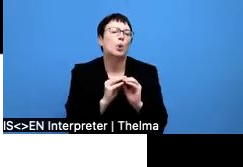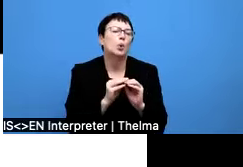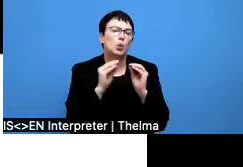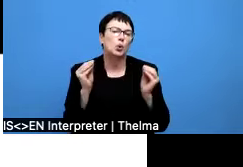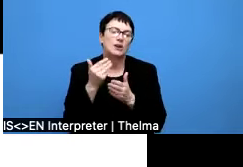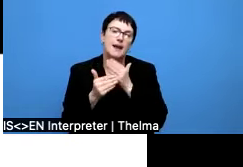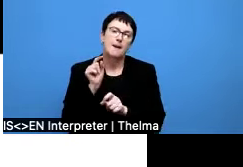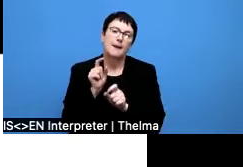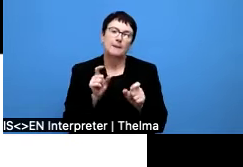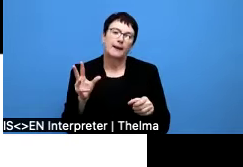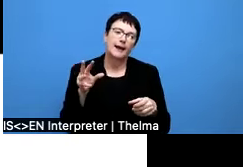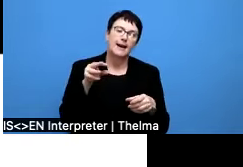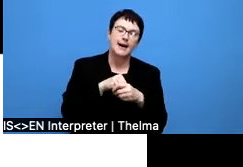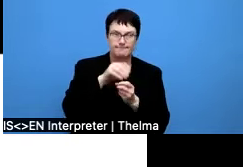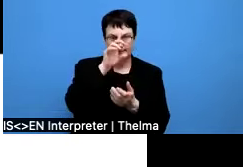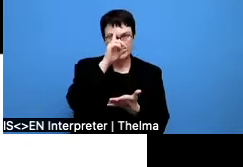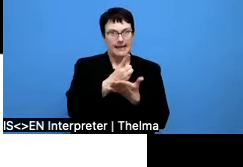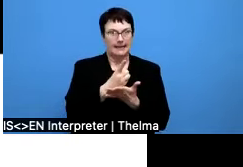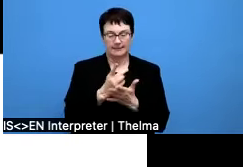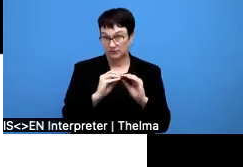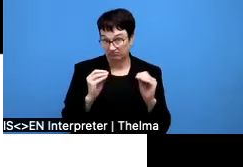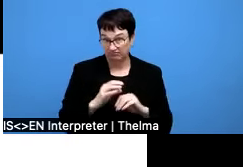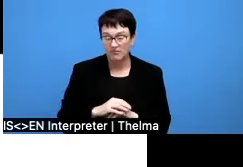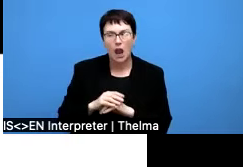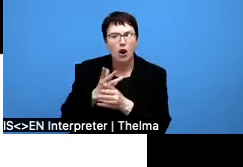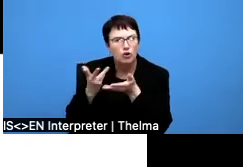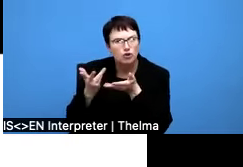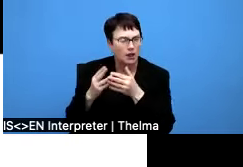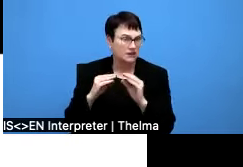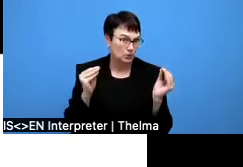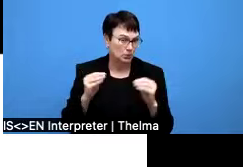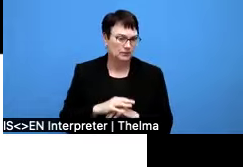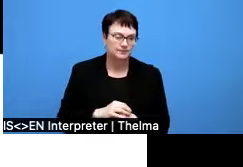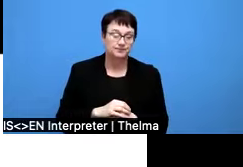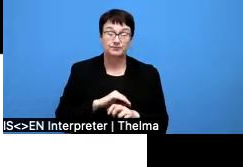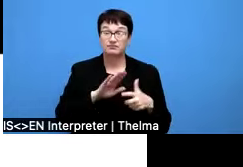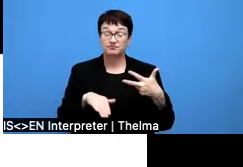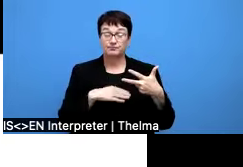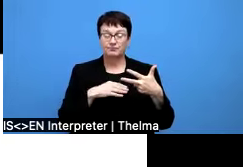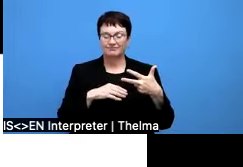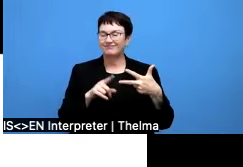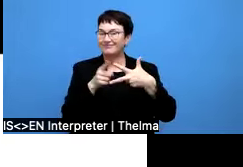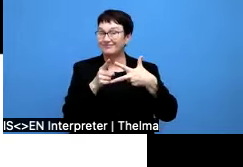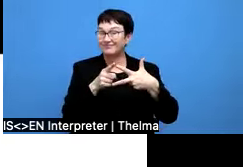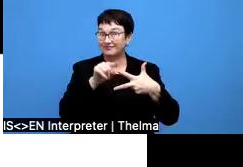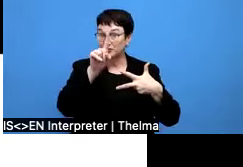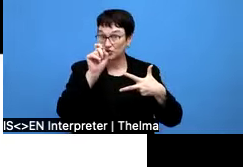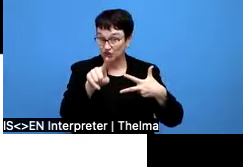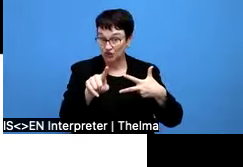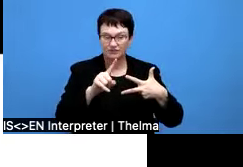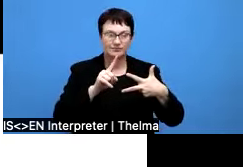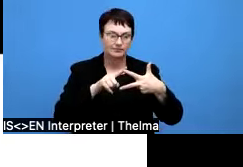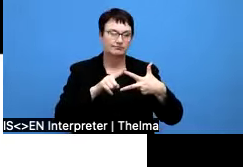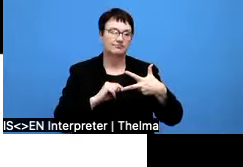The next question was, are persons with disabilities covered under the universally available health benefit packages that